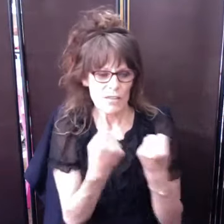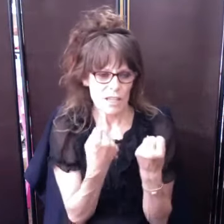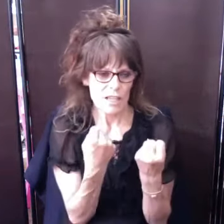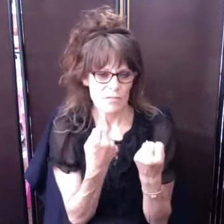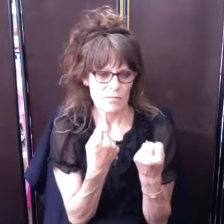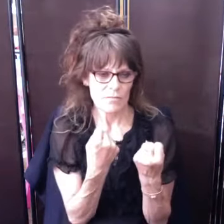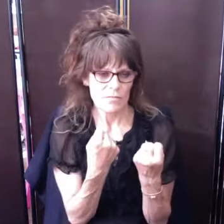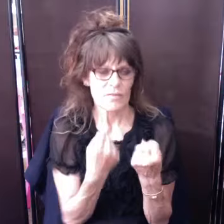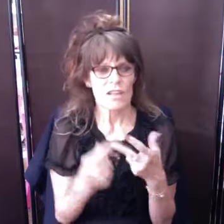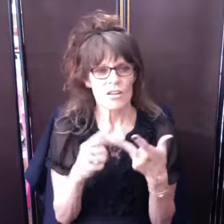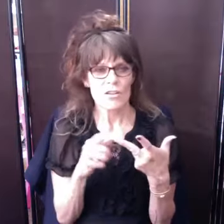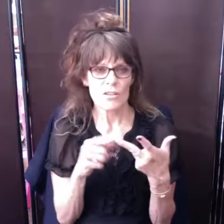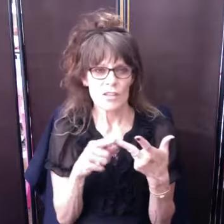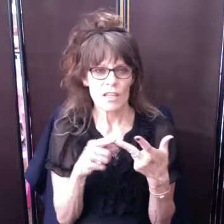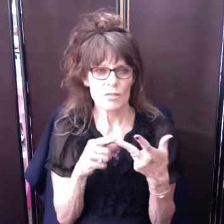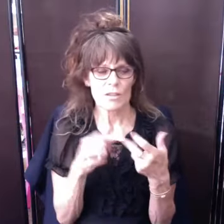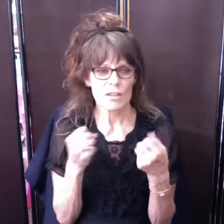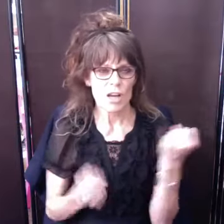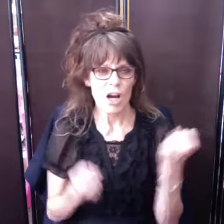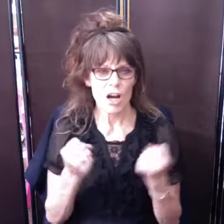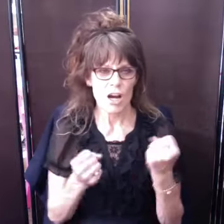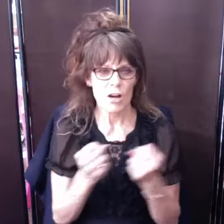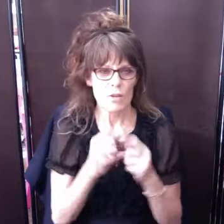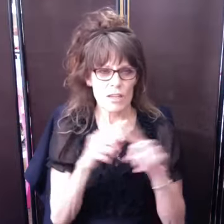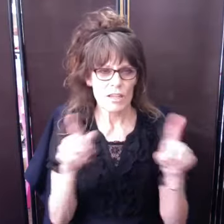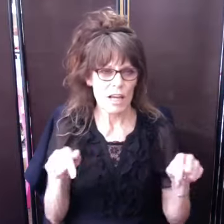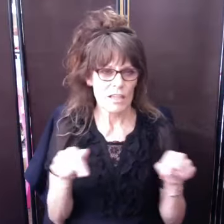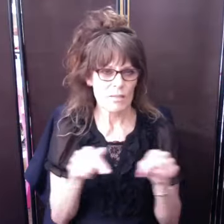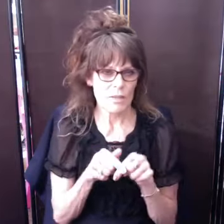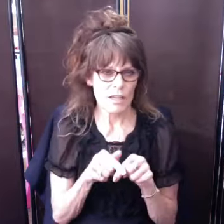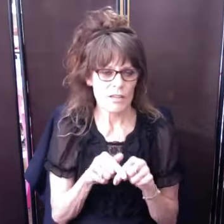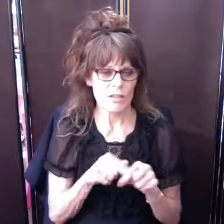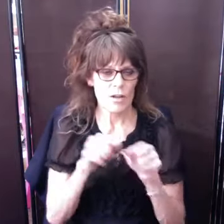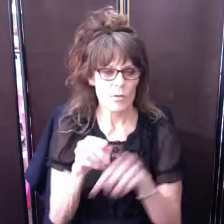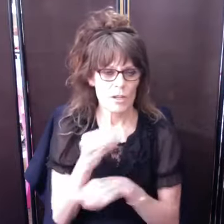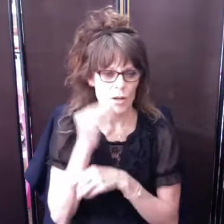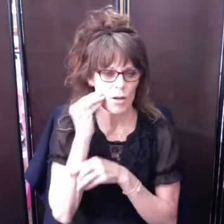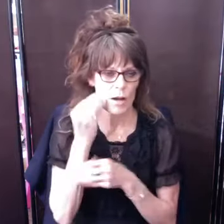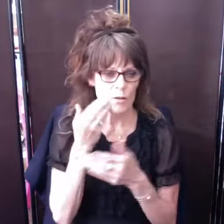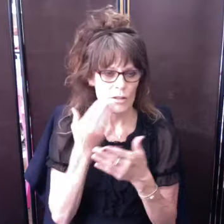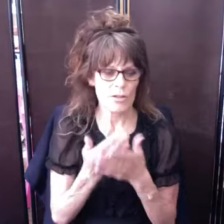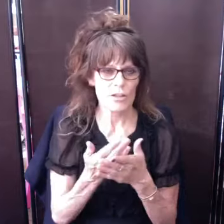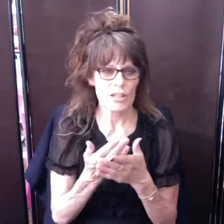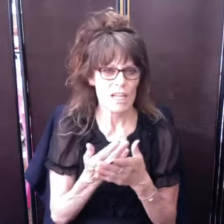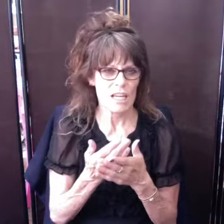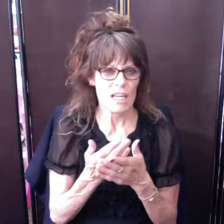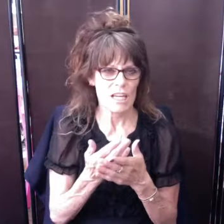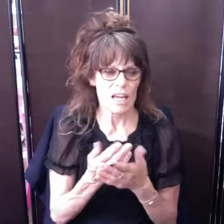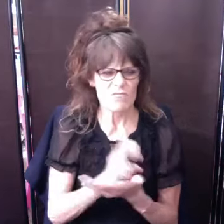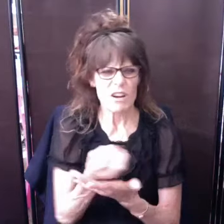third thing I needed was a vehicle with a license. So I went home and threw a fit. I was good at throwing fits. Had a brand new Firebird, had 14 miles